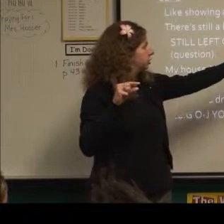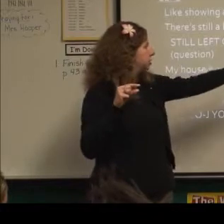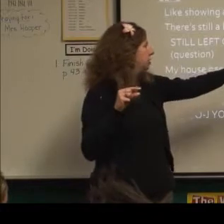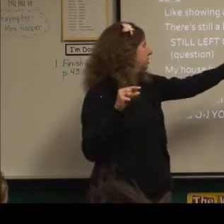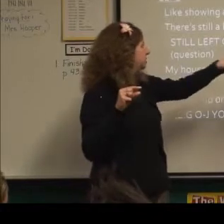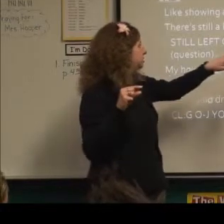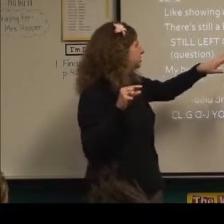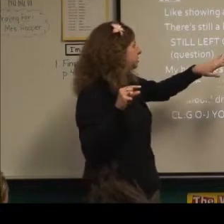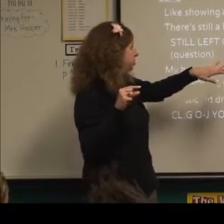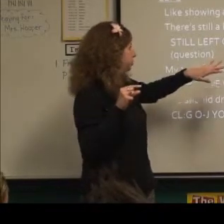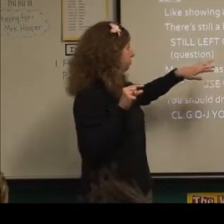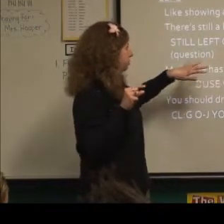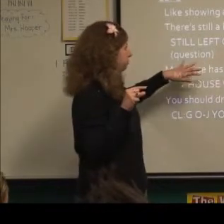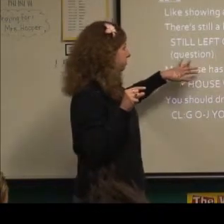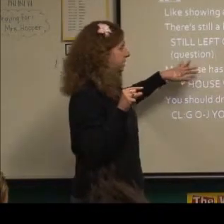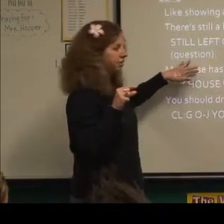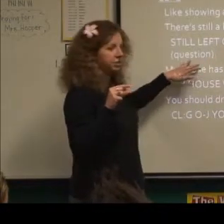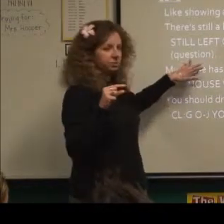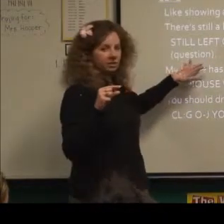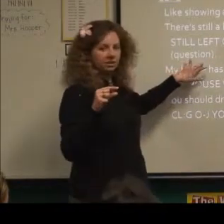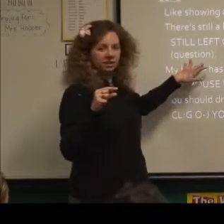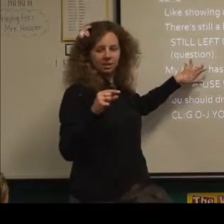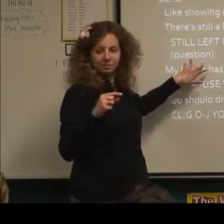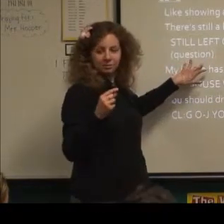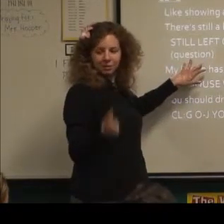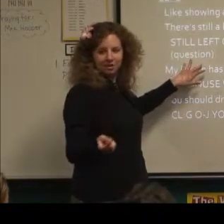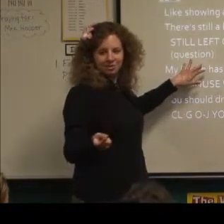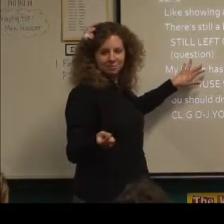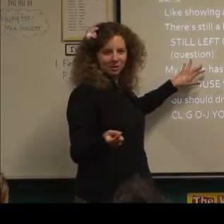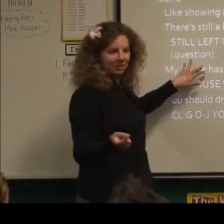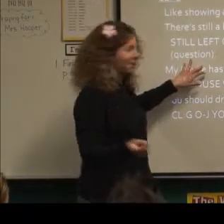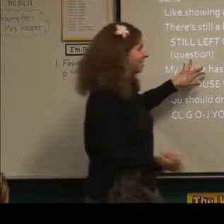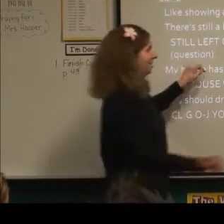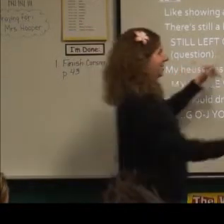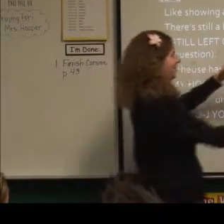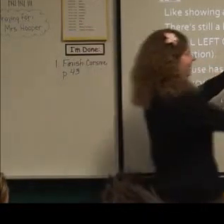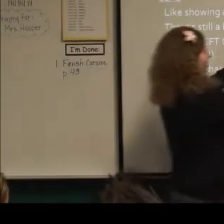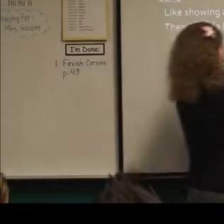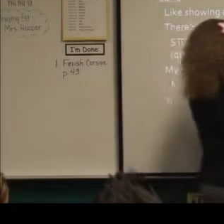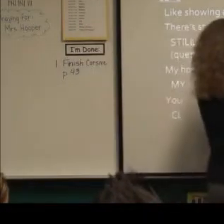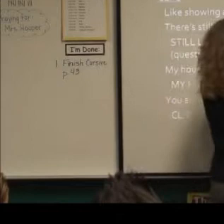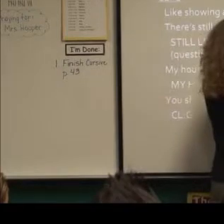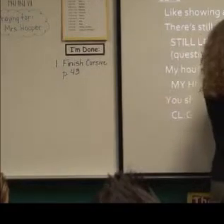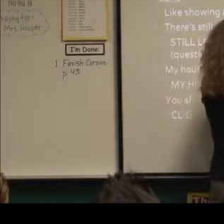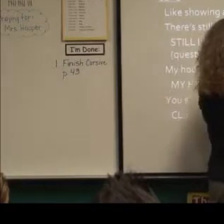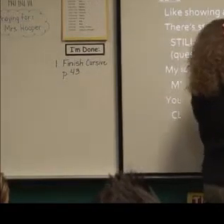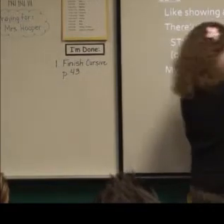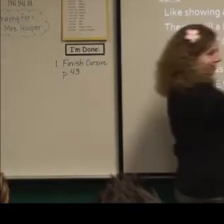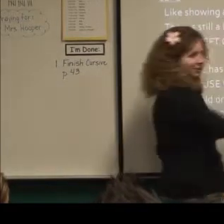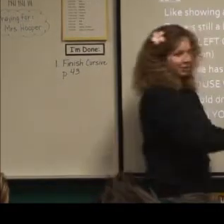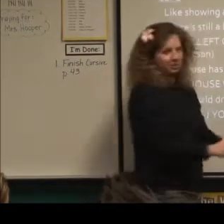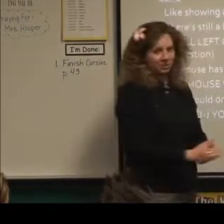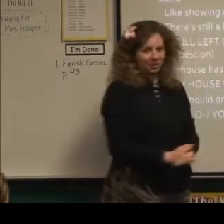You want you. And then this one, rather than putting a line with a Q over it to show it's a